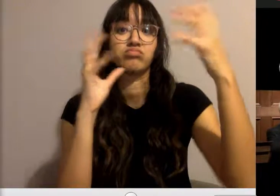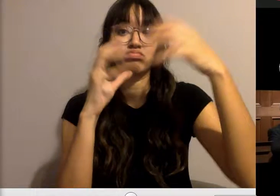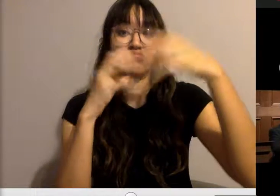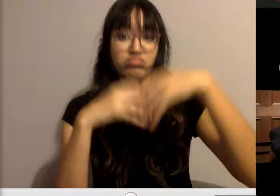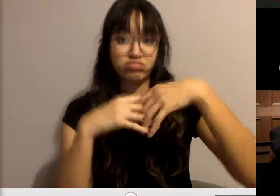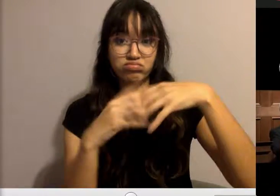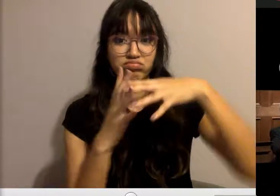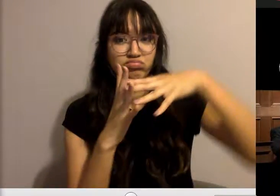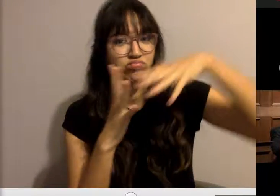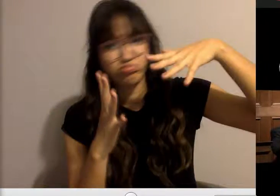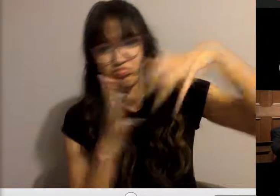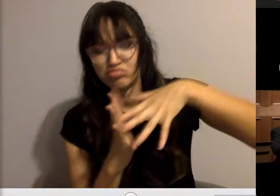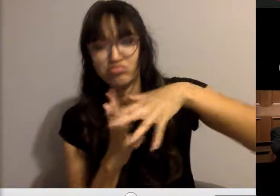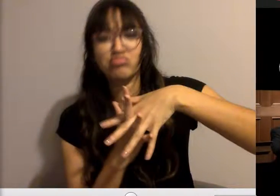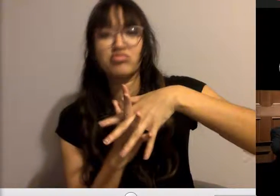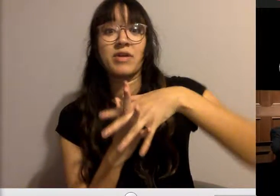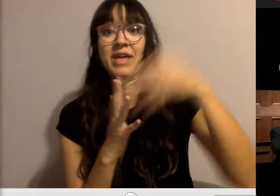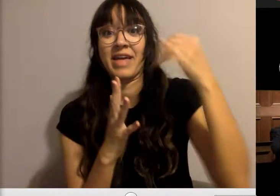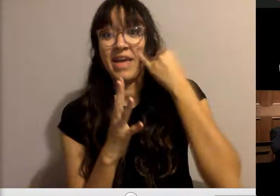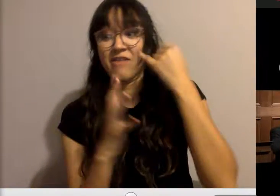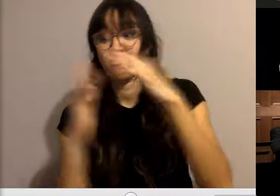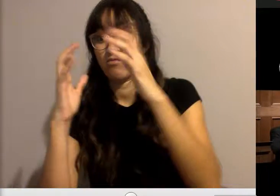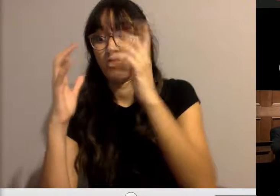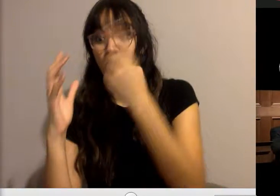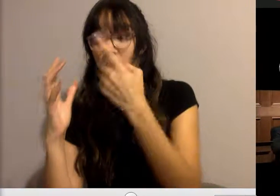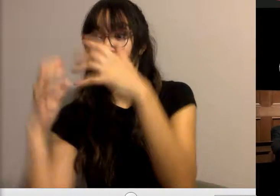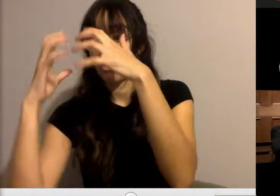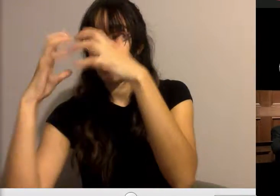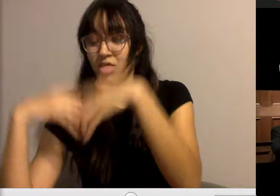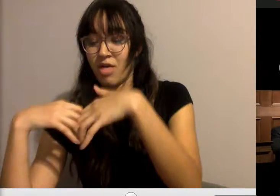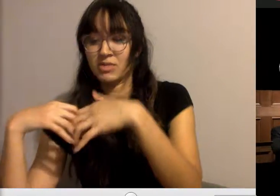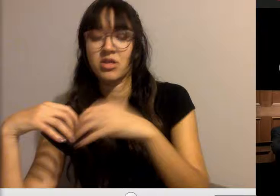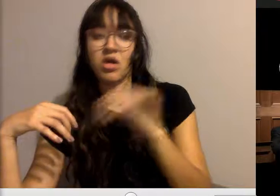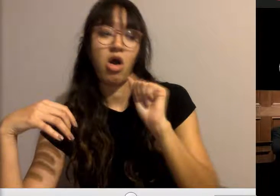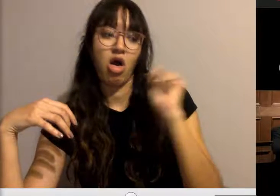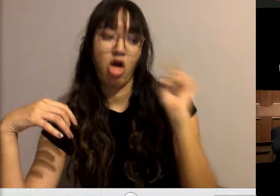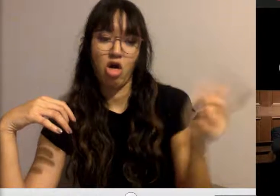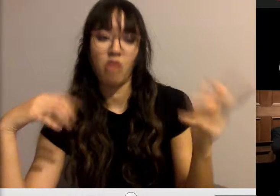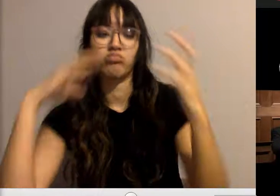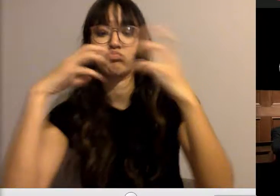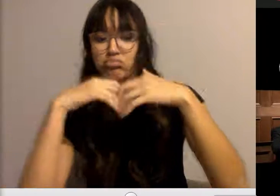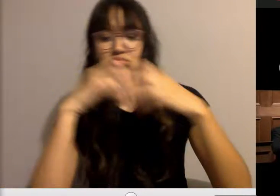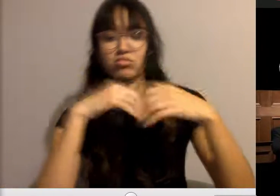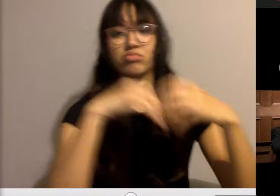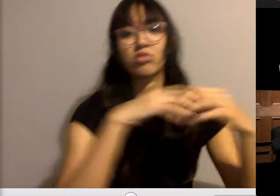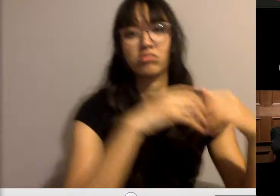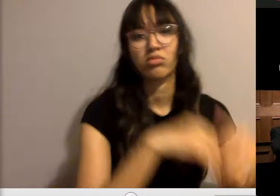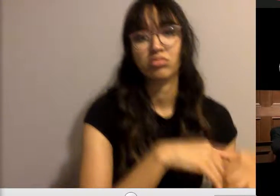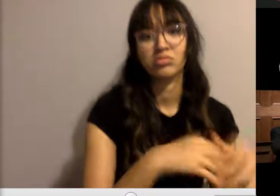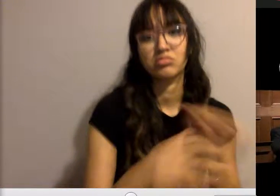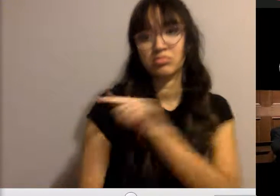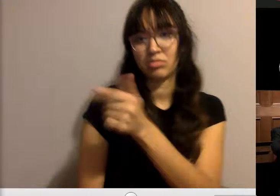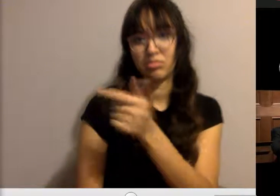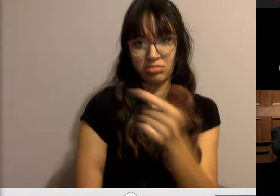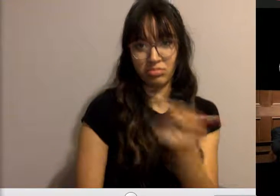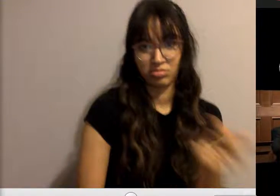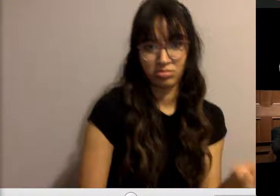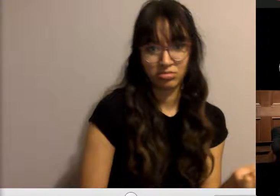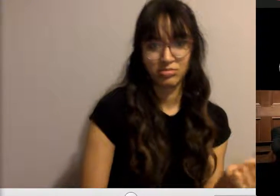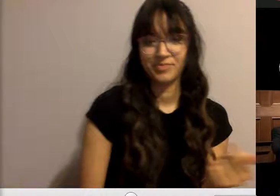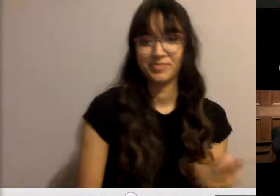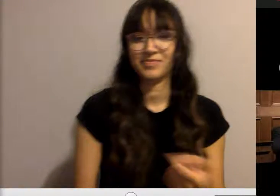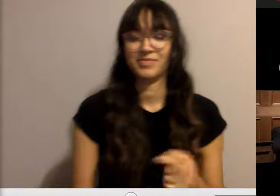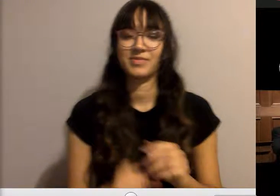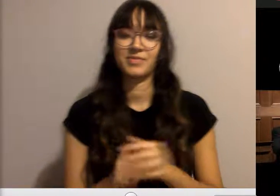down. Now, a lot of people say, before I read this, I didn't think I knew anybody back then, but in an audience like